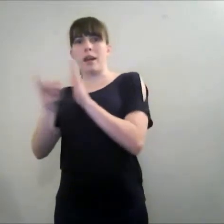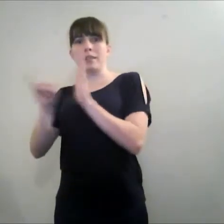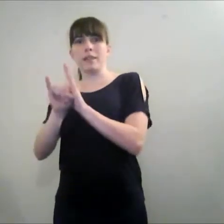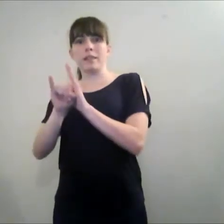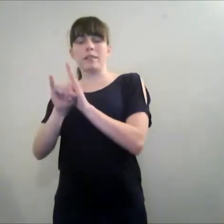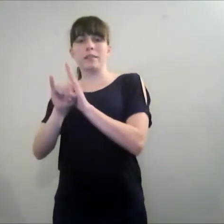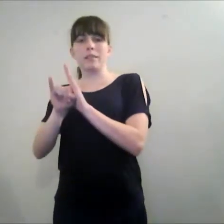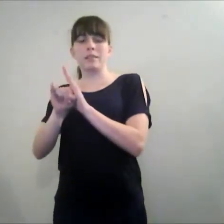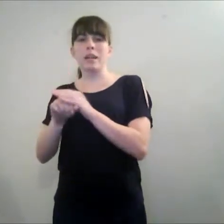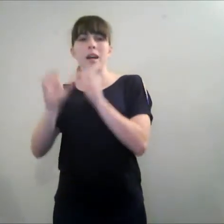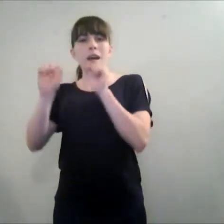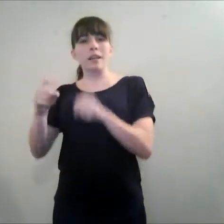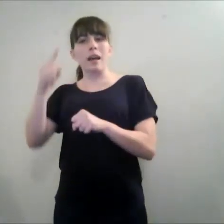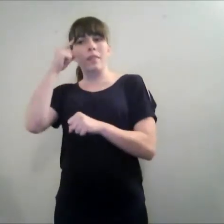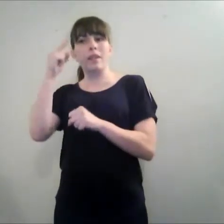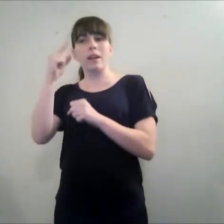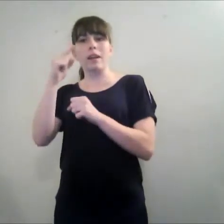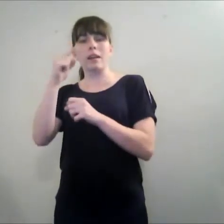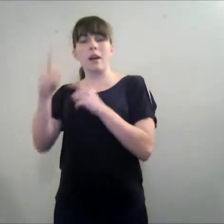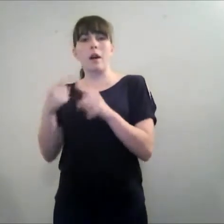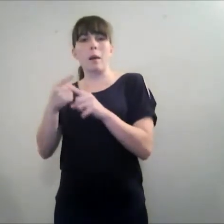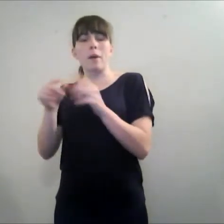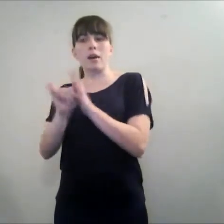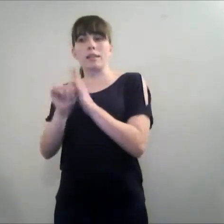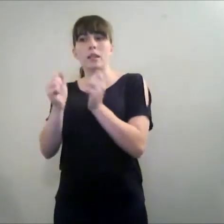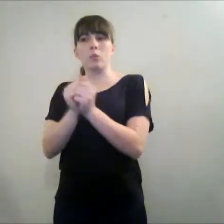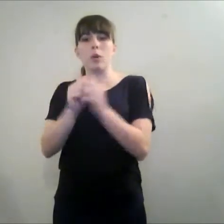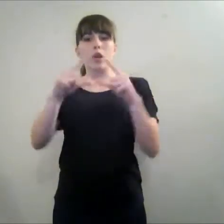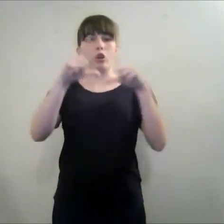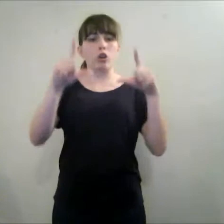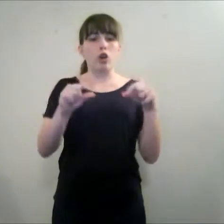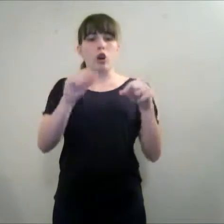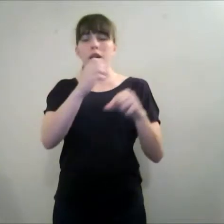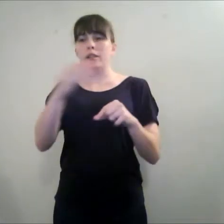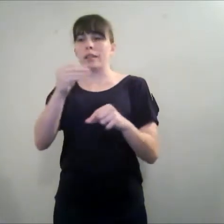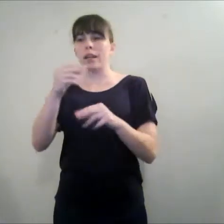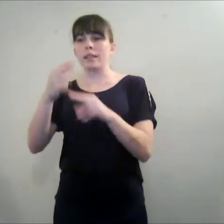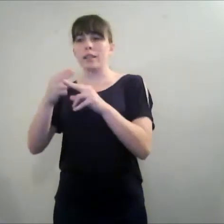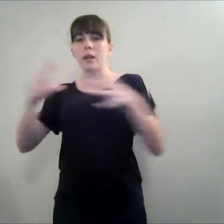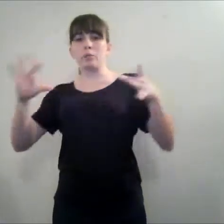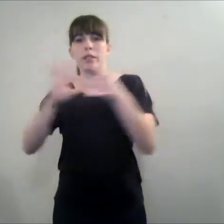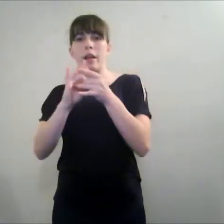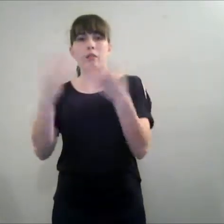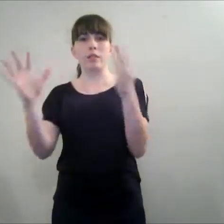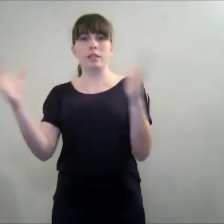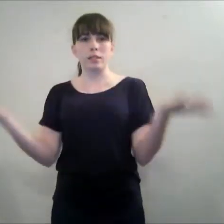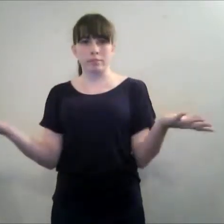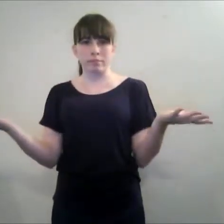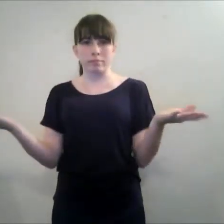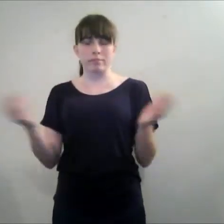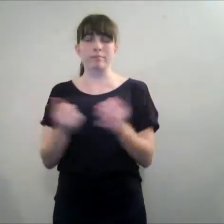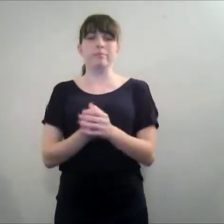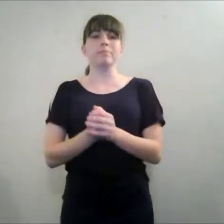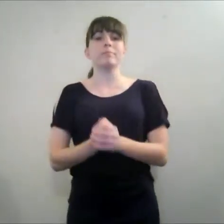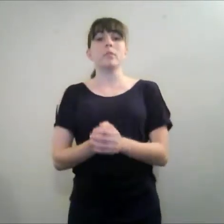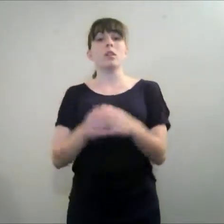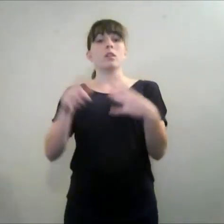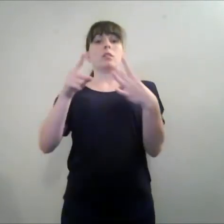on, and that's very subversive in the modern world. So the second example I thought I'd use is chat